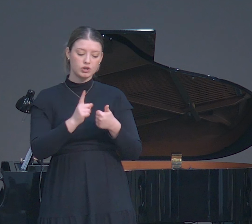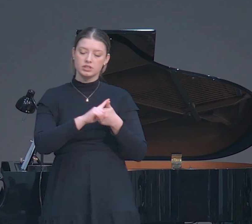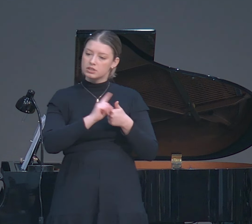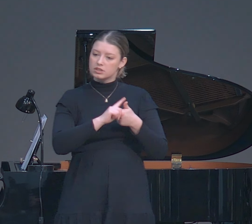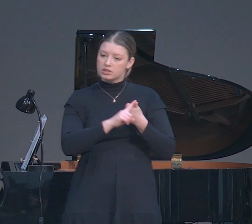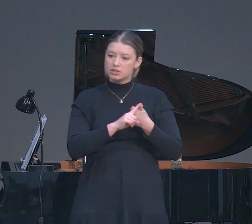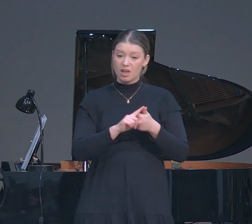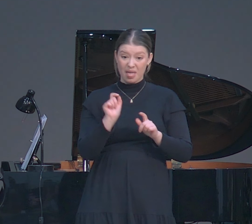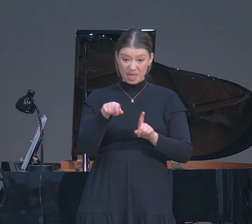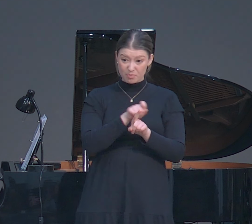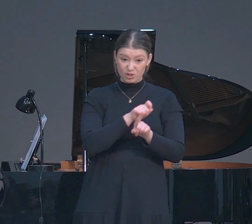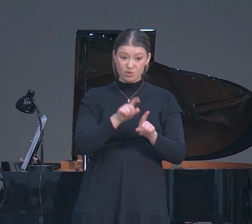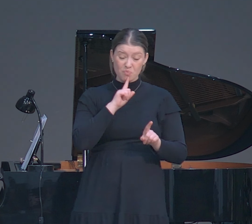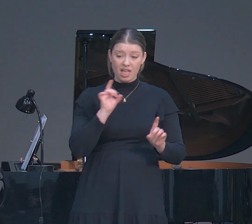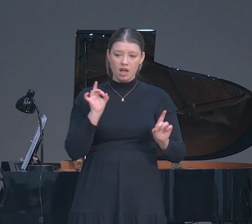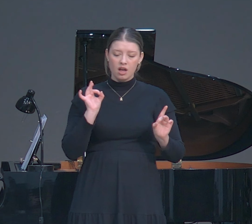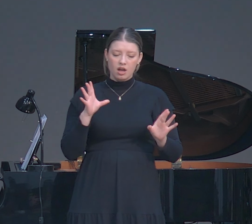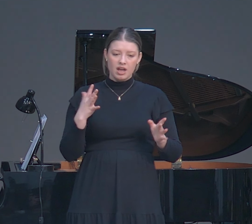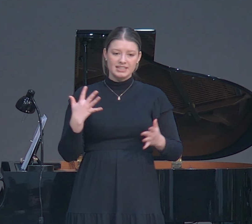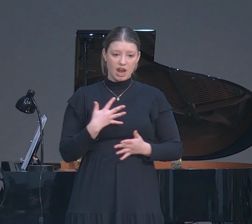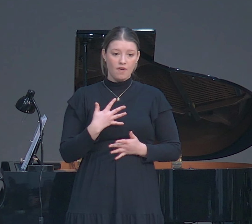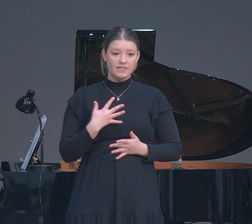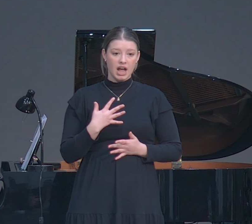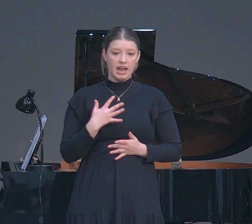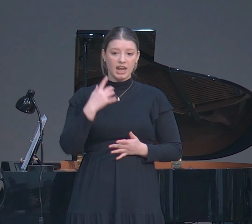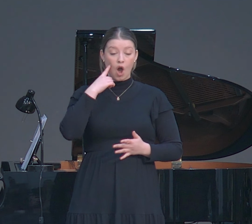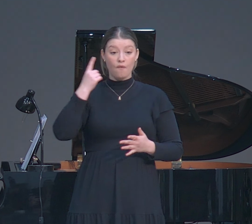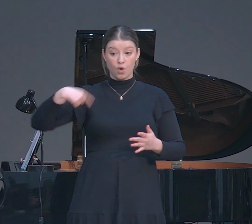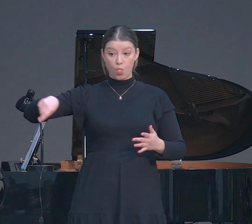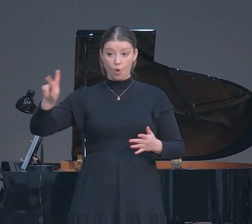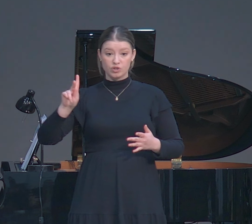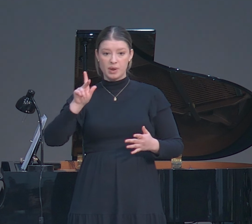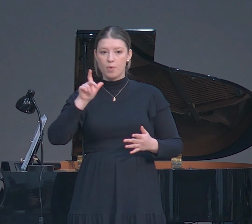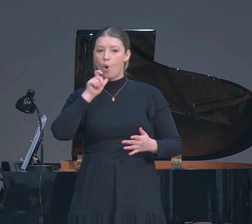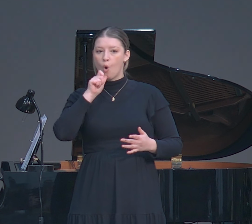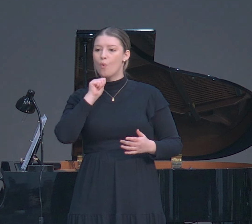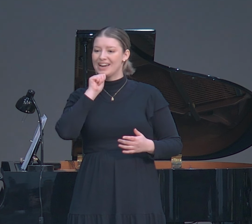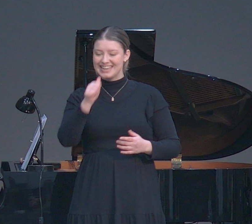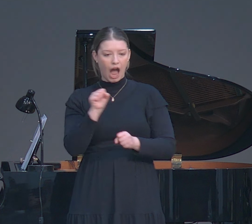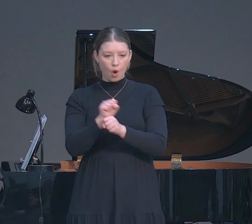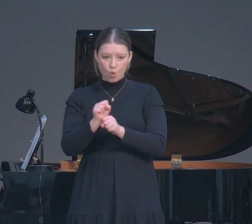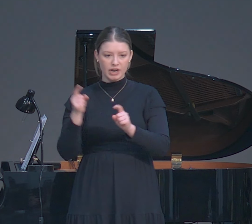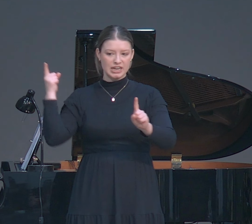is terrifying for those who are not fulfilling the mission.